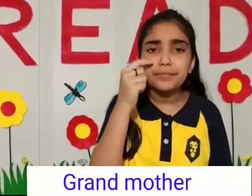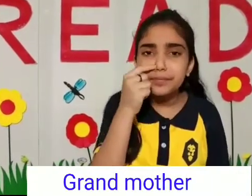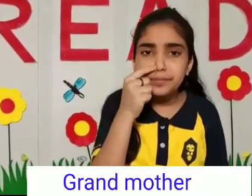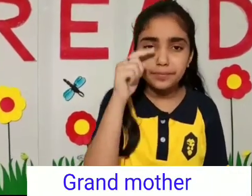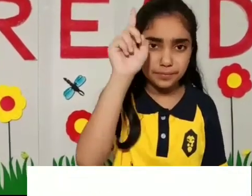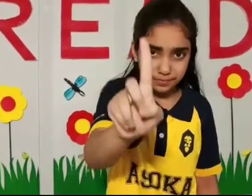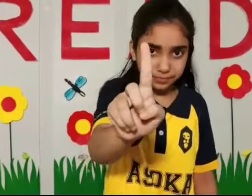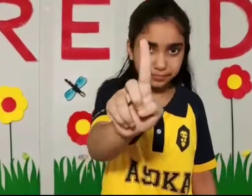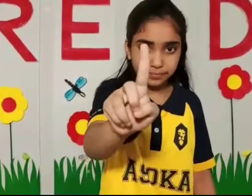Grandmother,